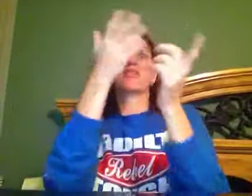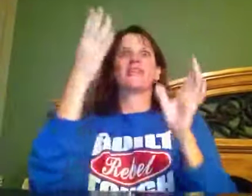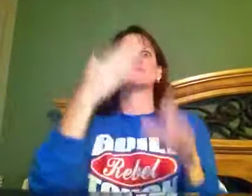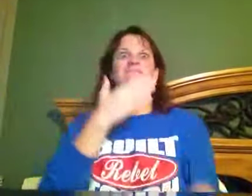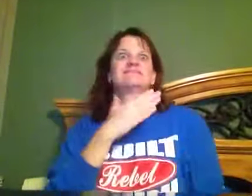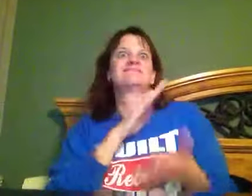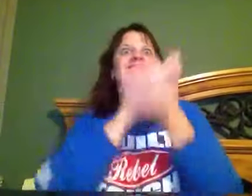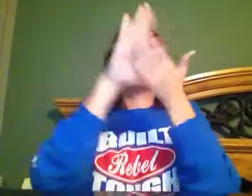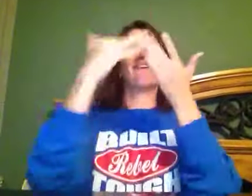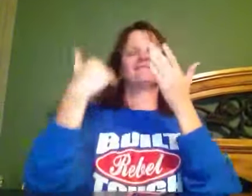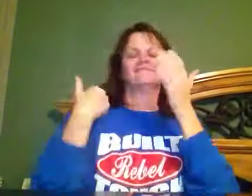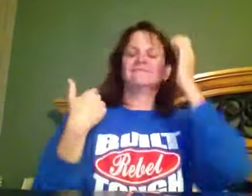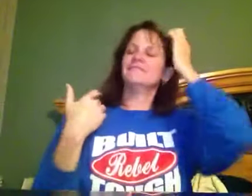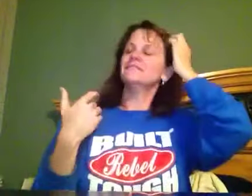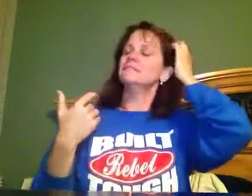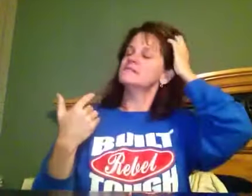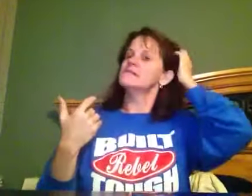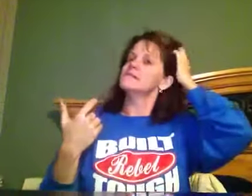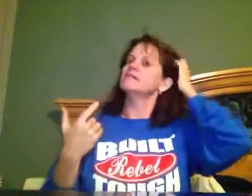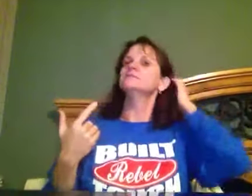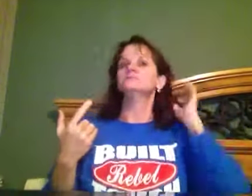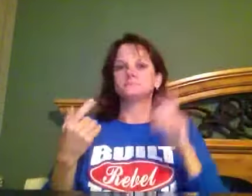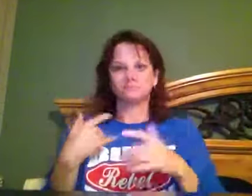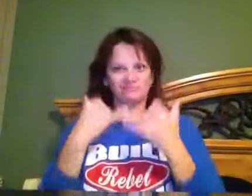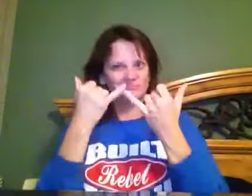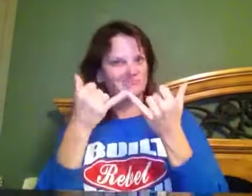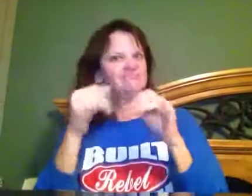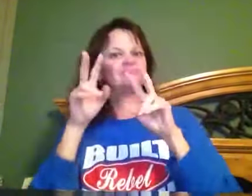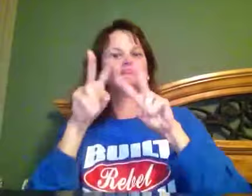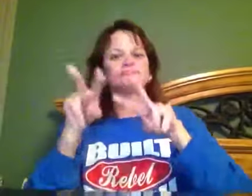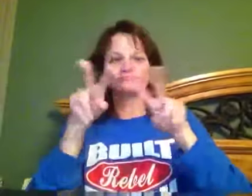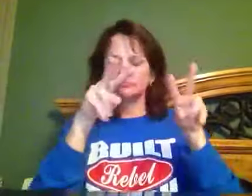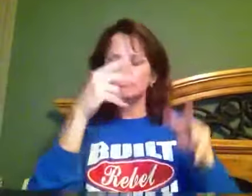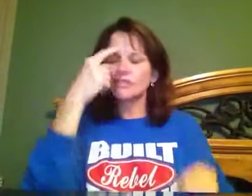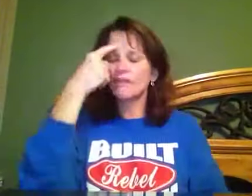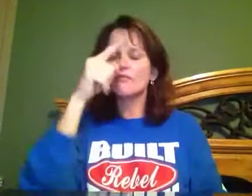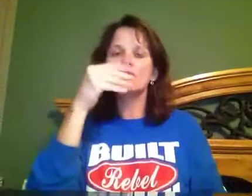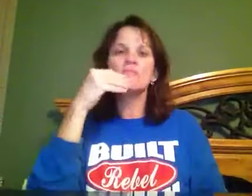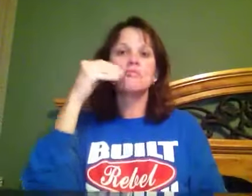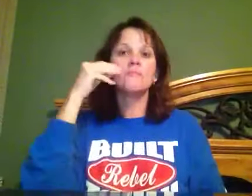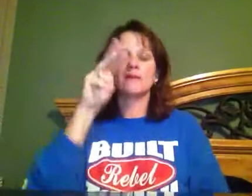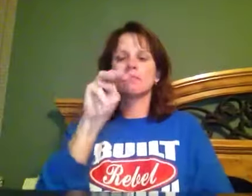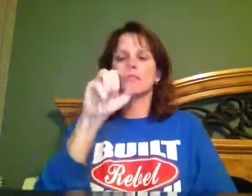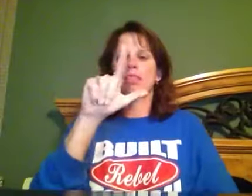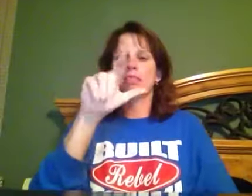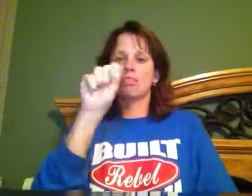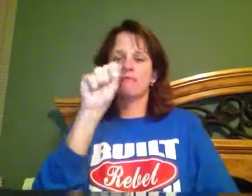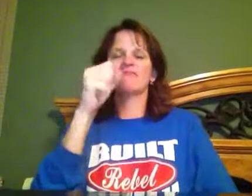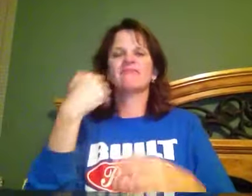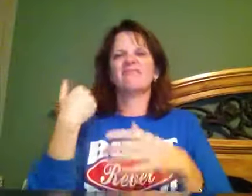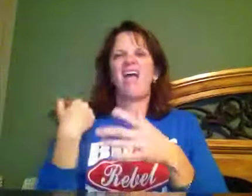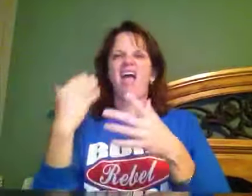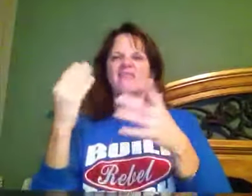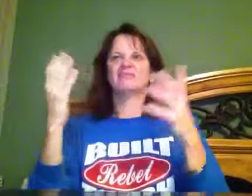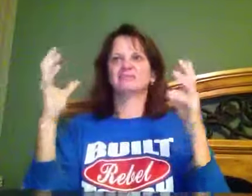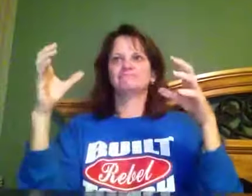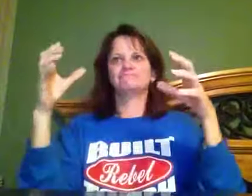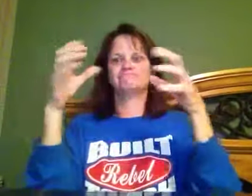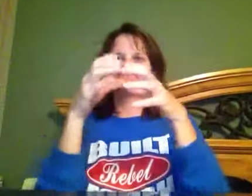through the multiple listing services that list every home in the area that's for sale by their real estate company or any other realty in this area that